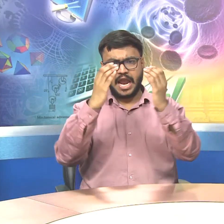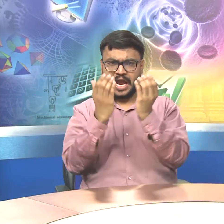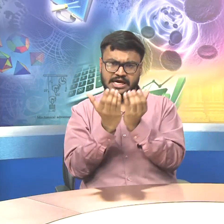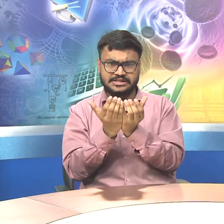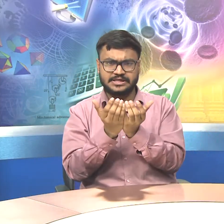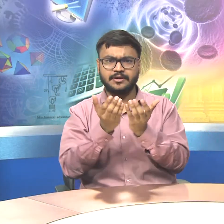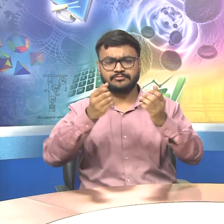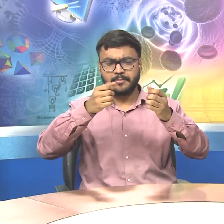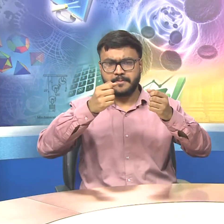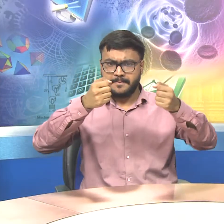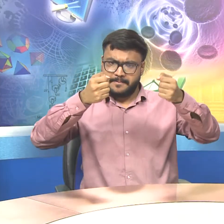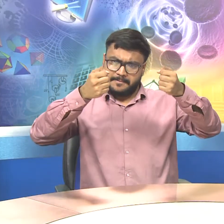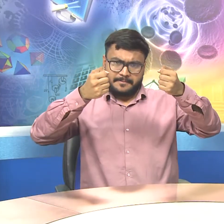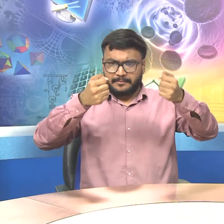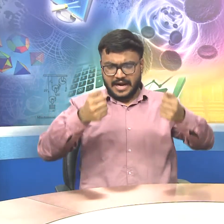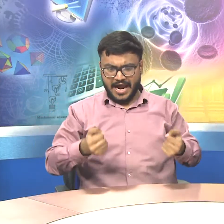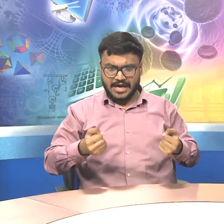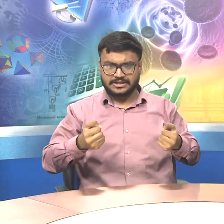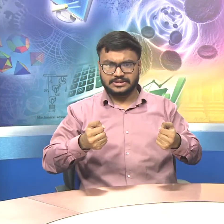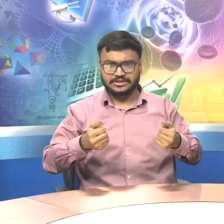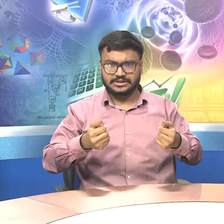Here the word must